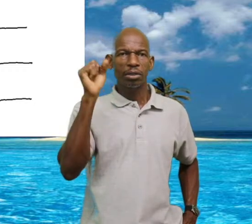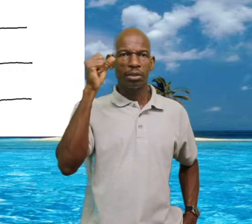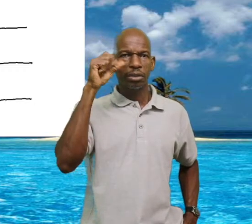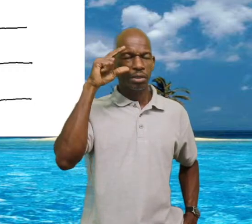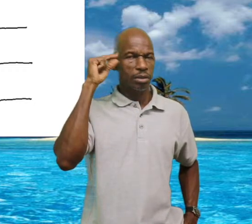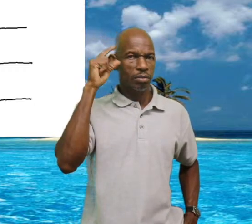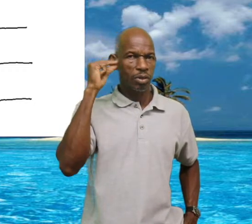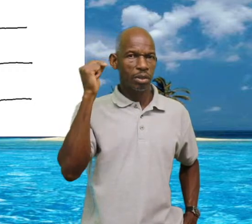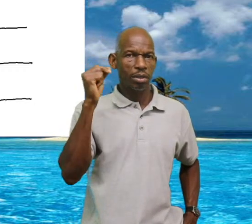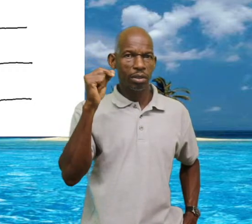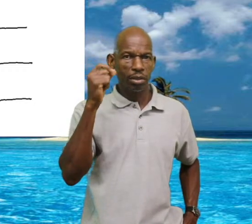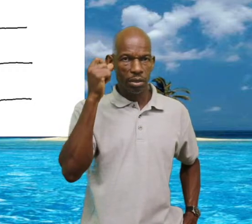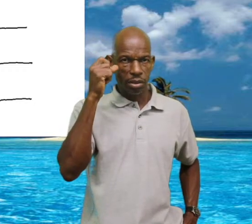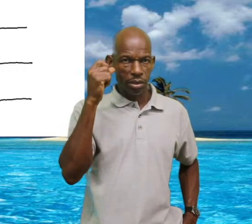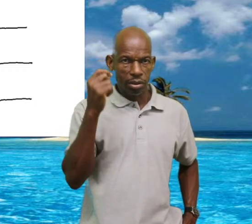today?